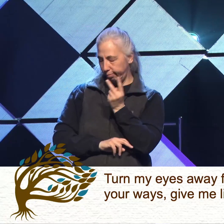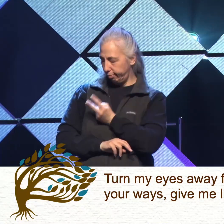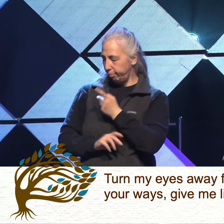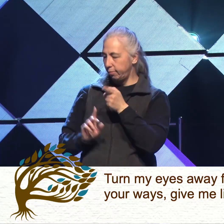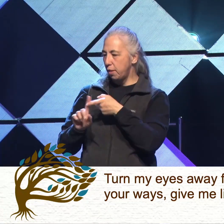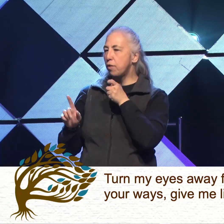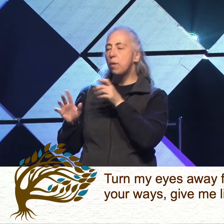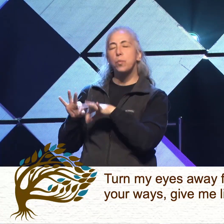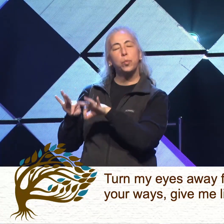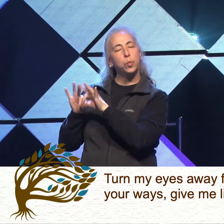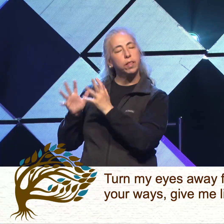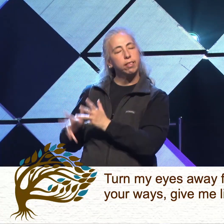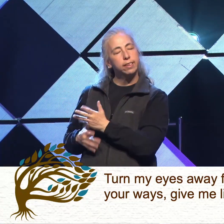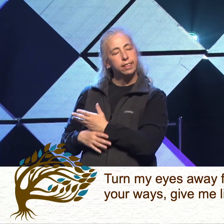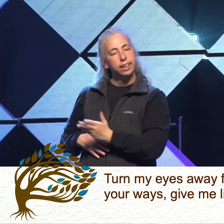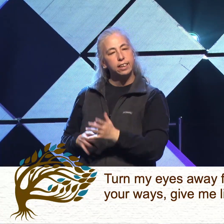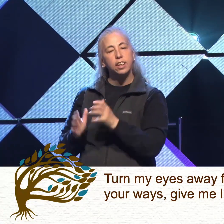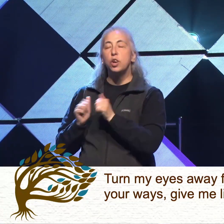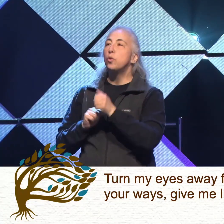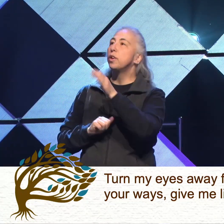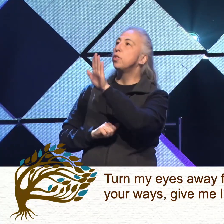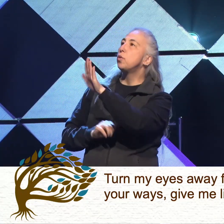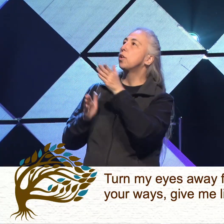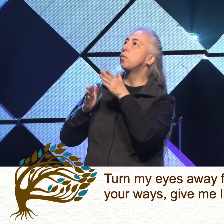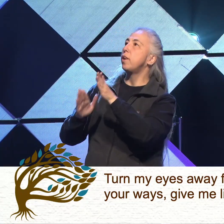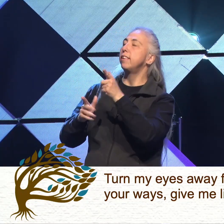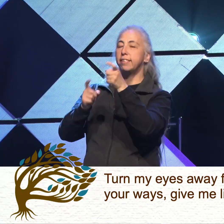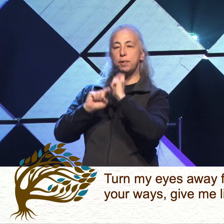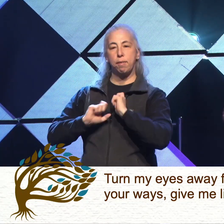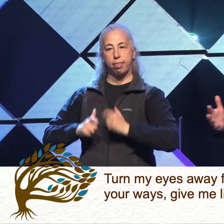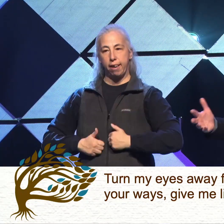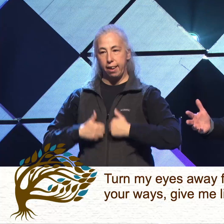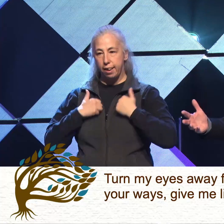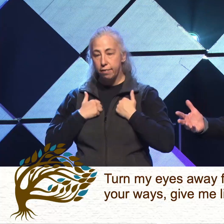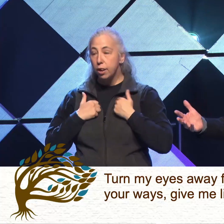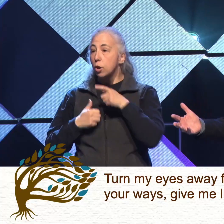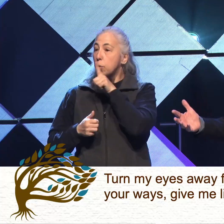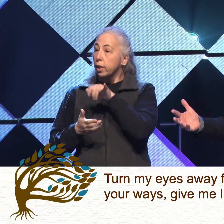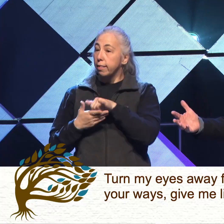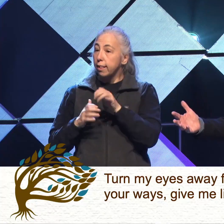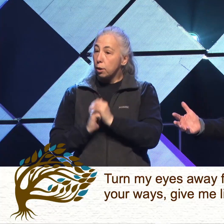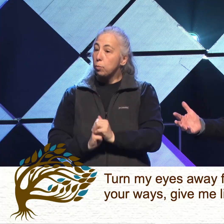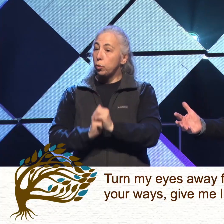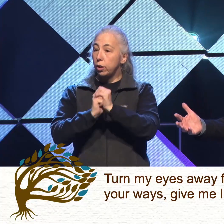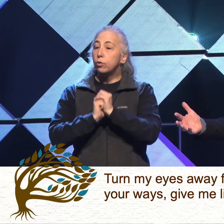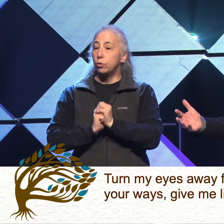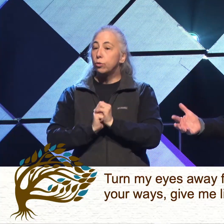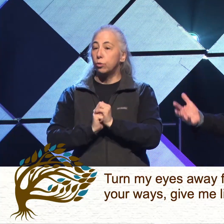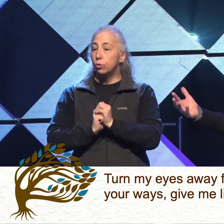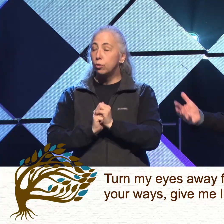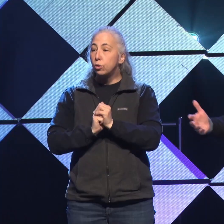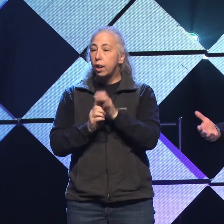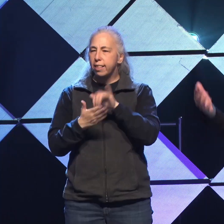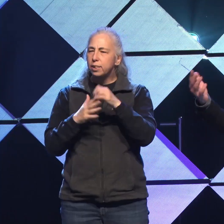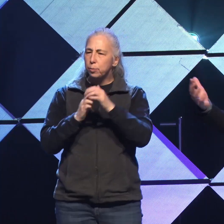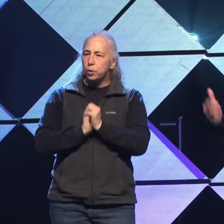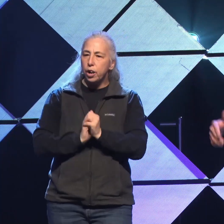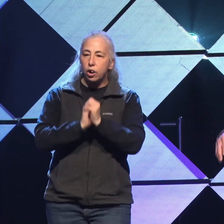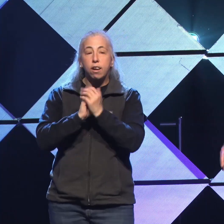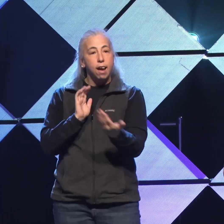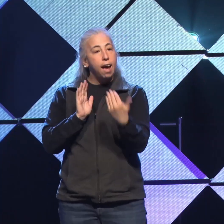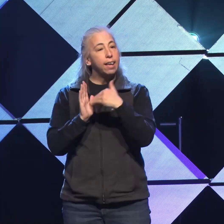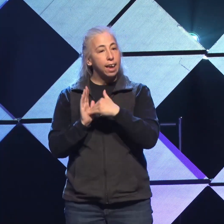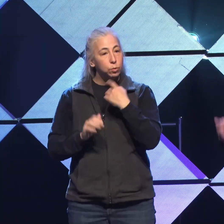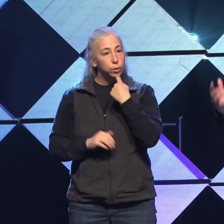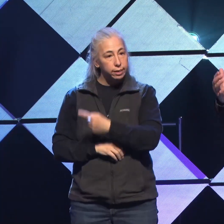worthless things. With your ways, give me life. And it's a prayer as you catch it there. It's a prayer. Let's say it once